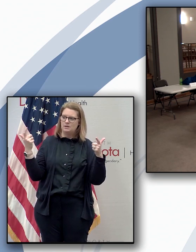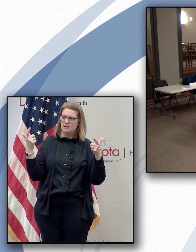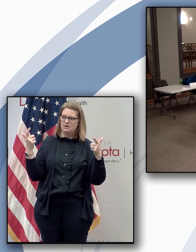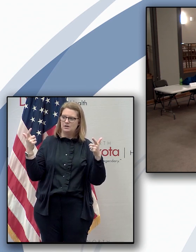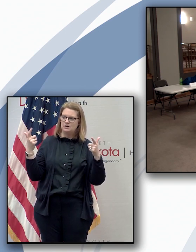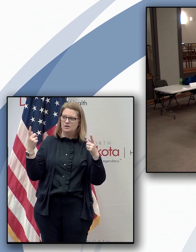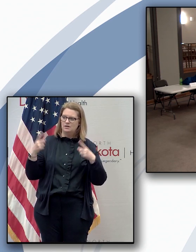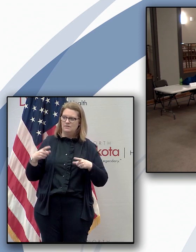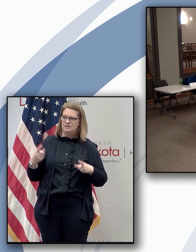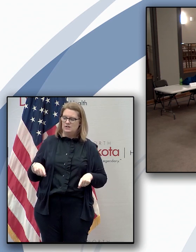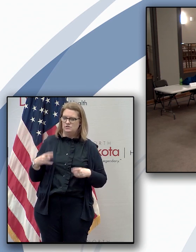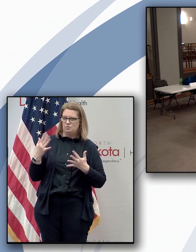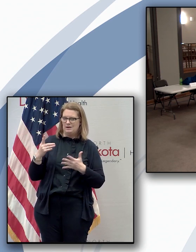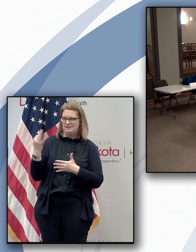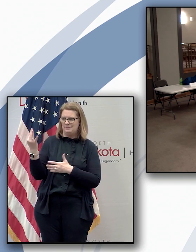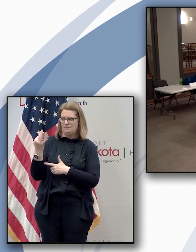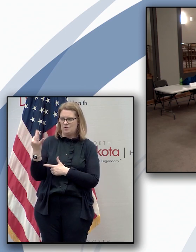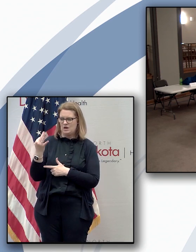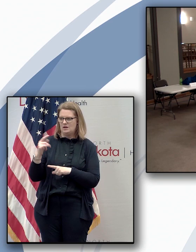critically ill.